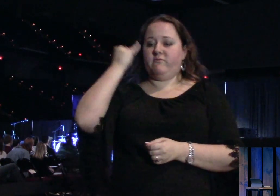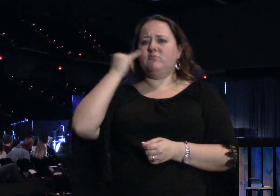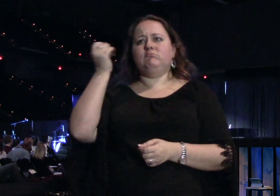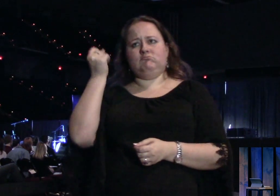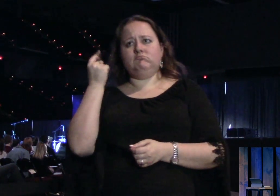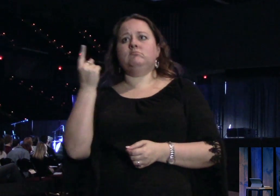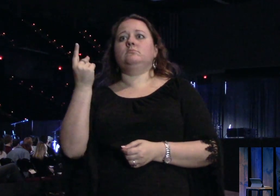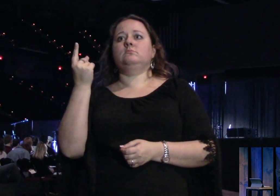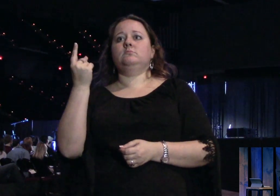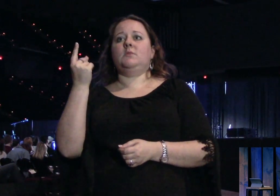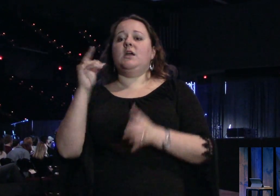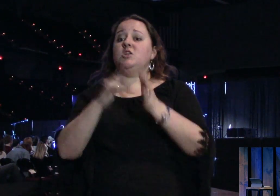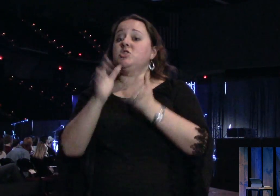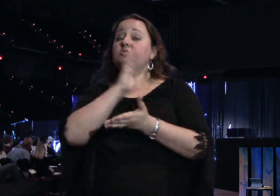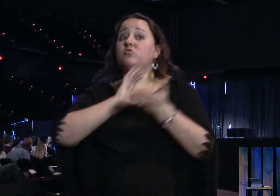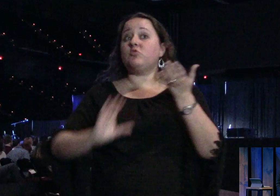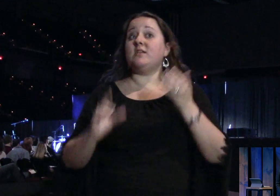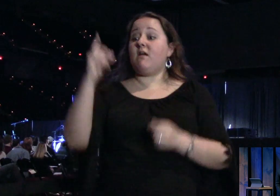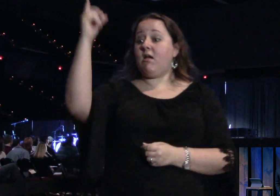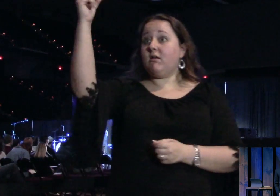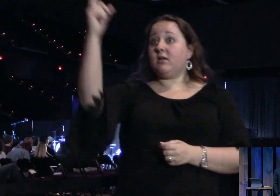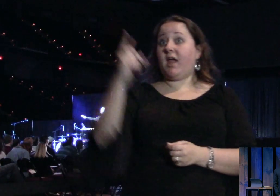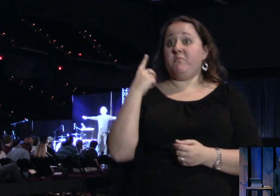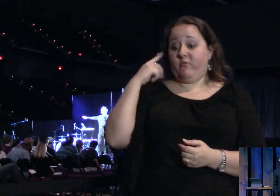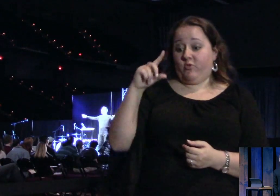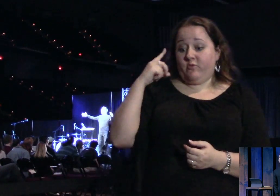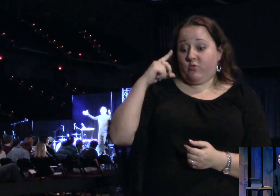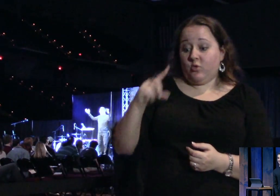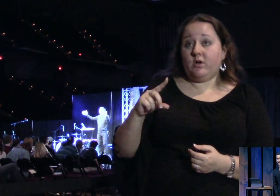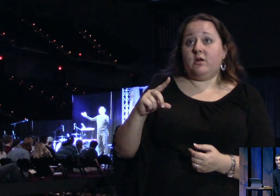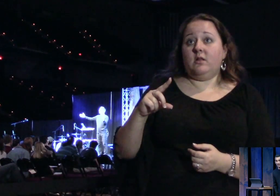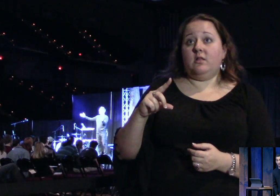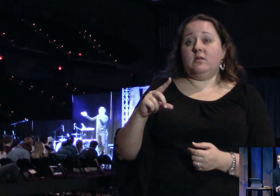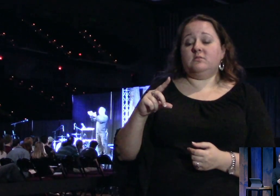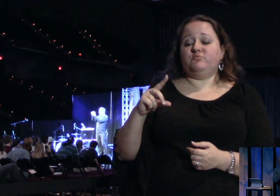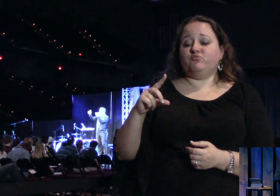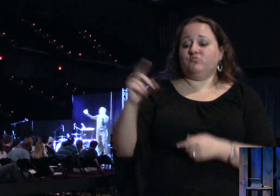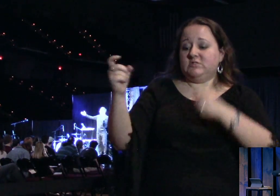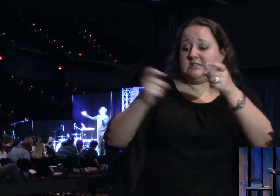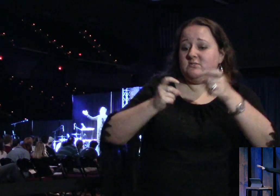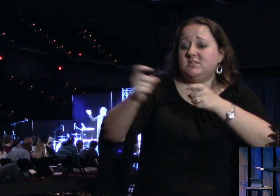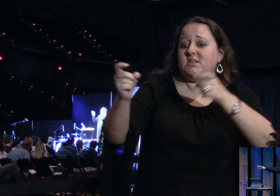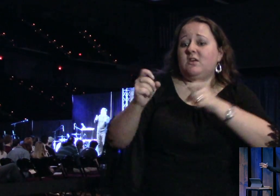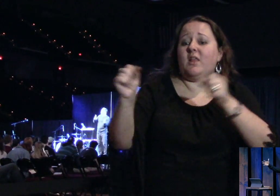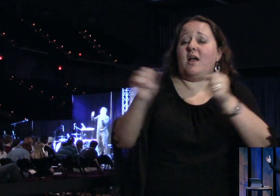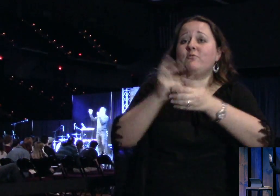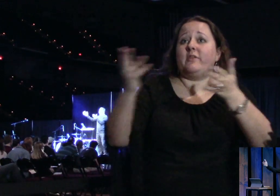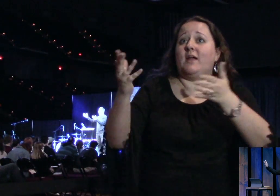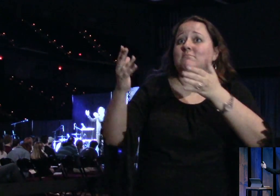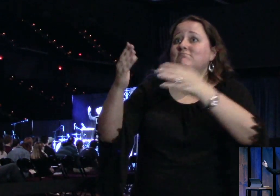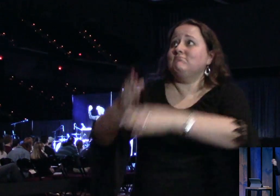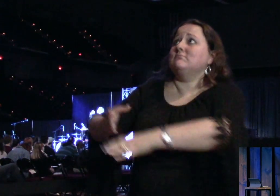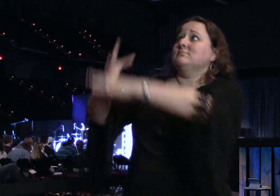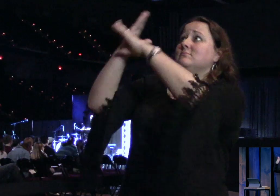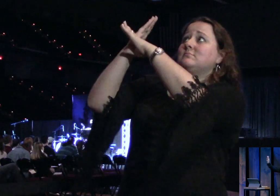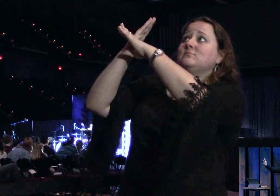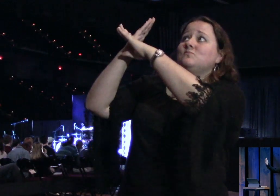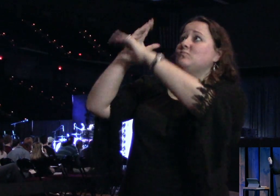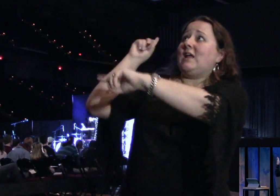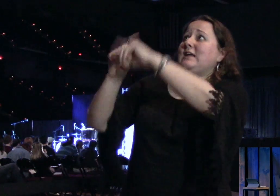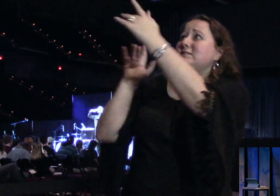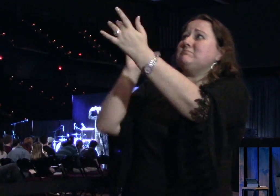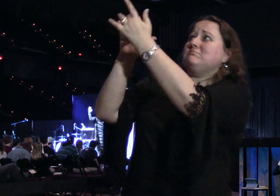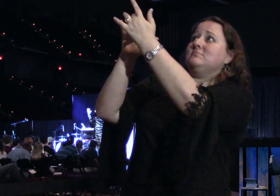have come to a point where you realize that Jesus Christ came to deal with all of that which stood